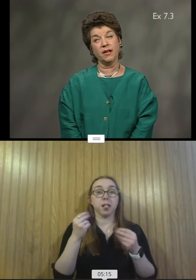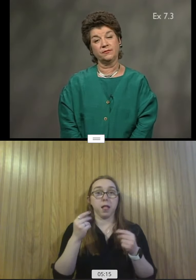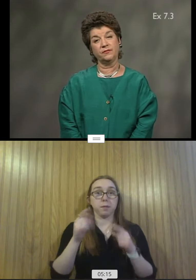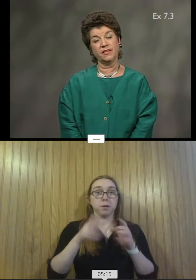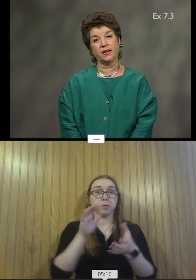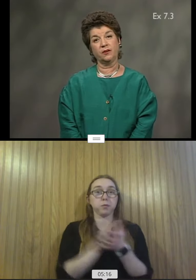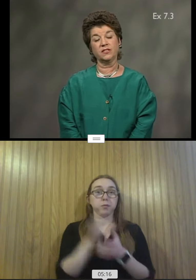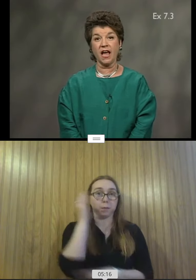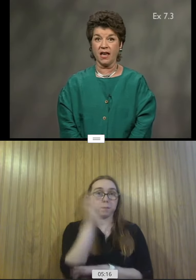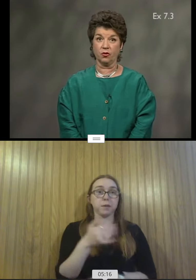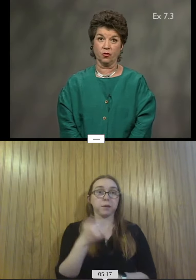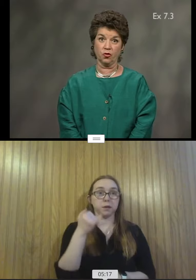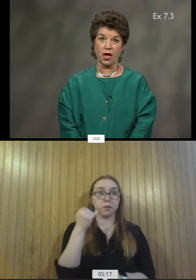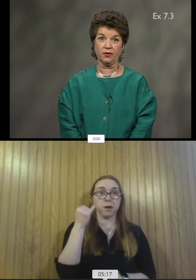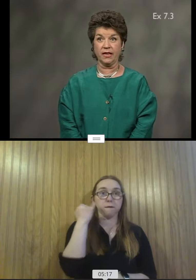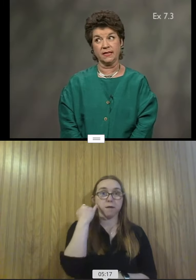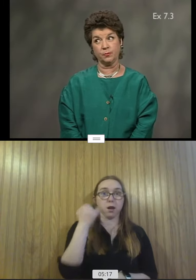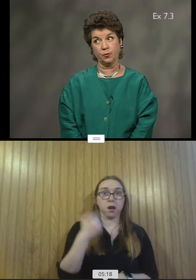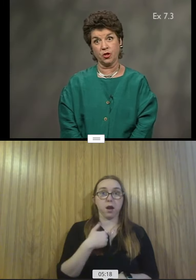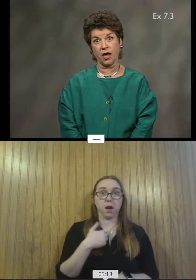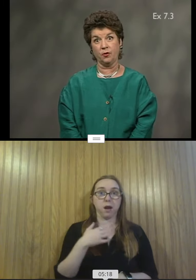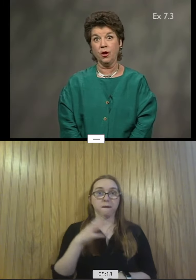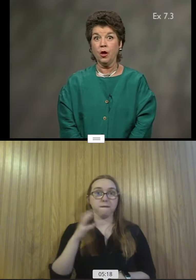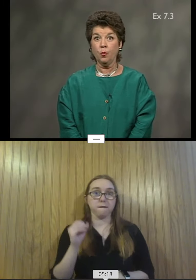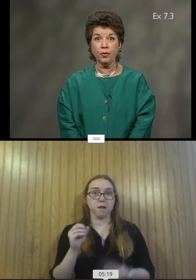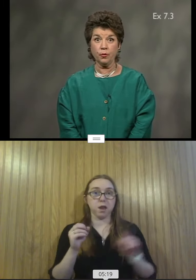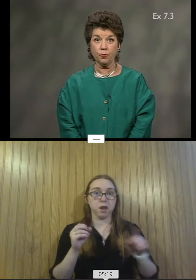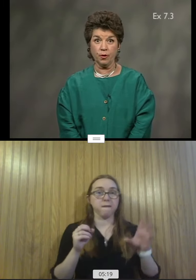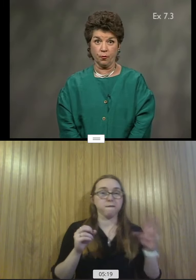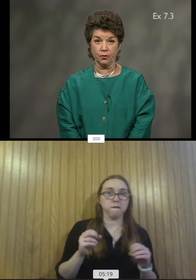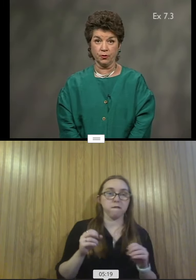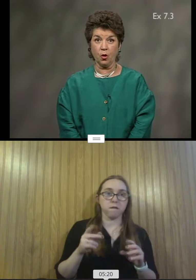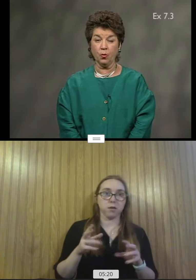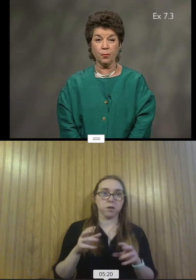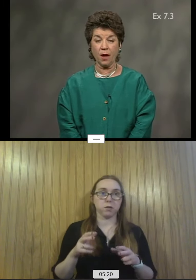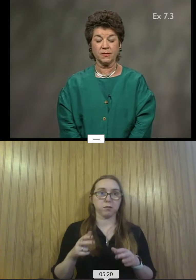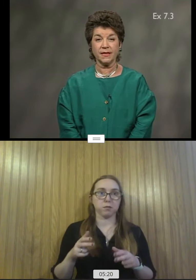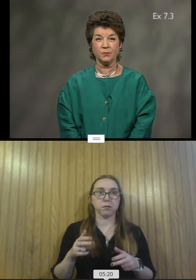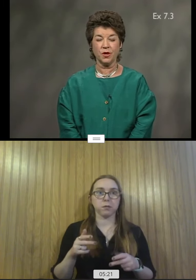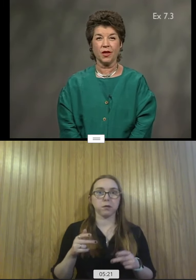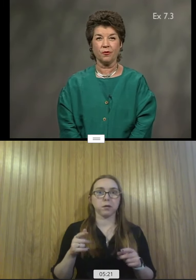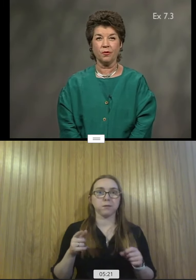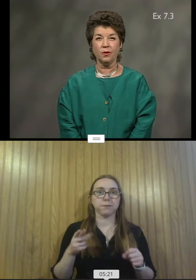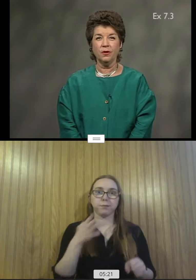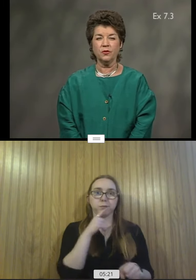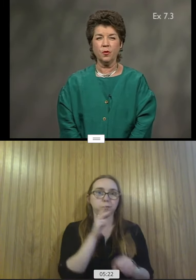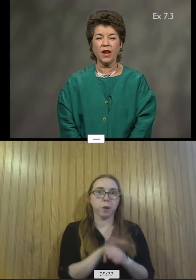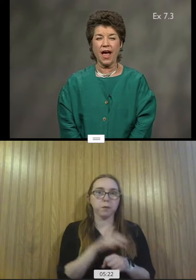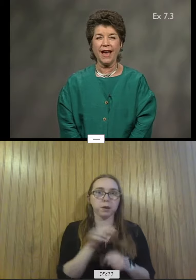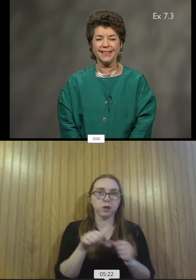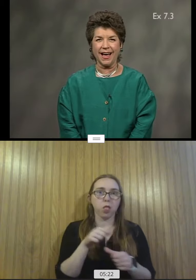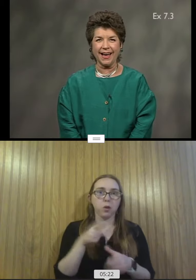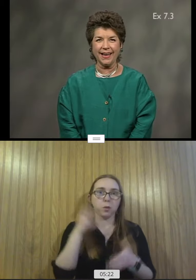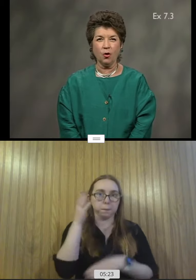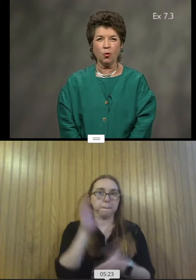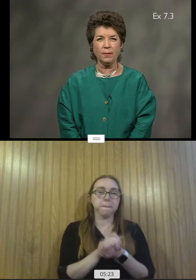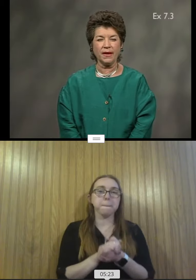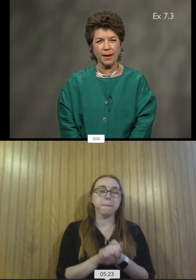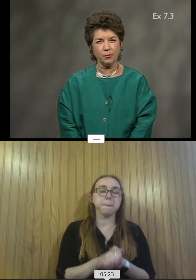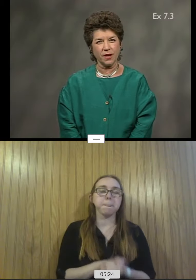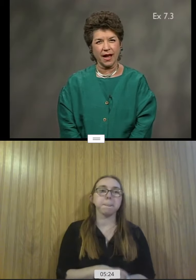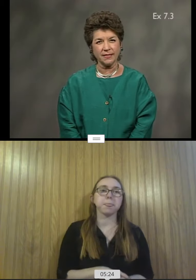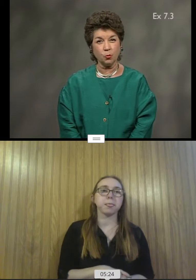neighbor has 50 acres and I have a girl child and he has a boy child, when they're 3 or 4 years old, we promise them to each other. So that when I die or